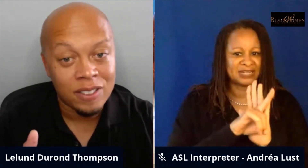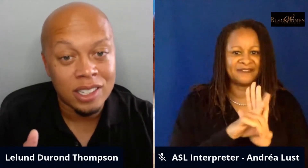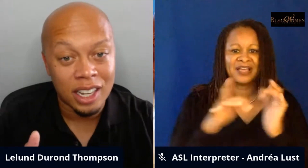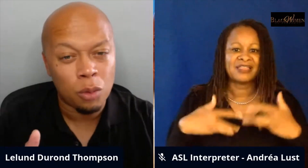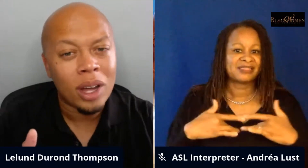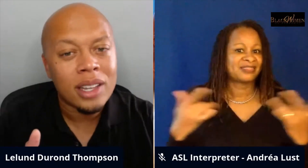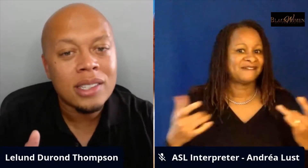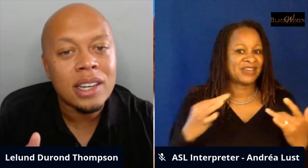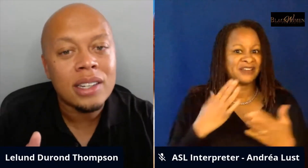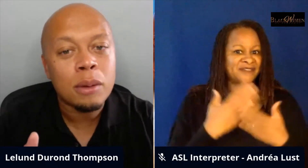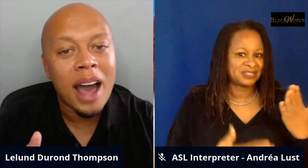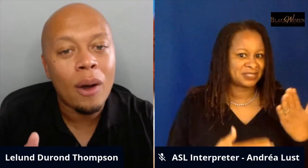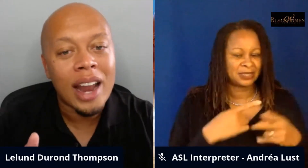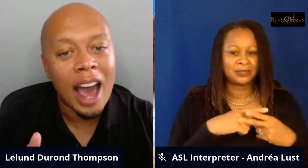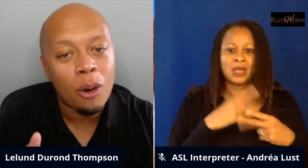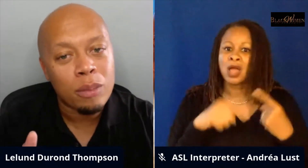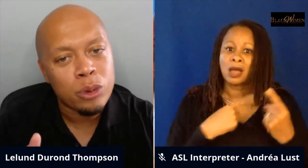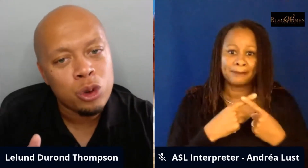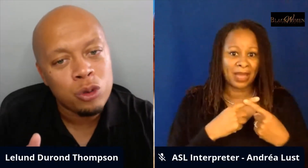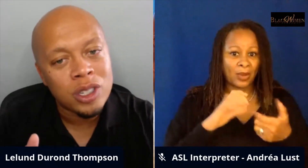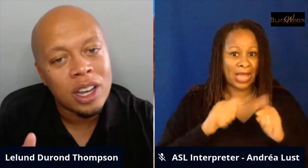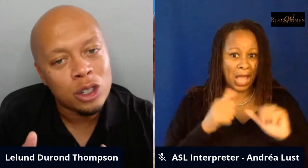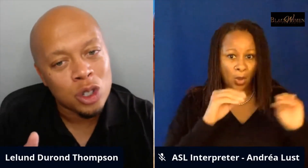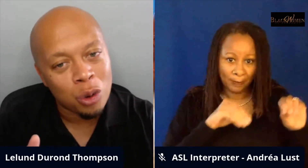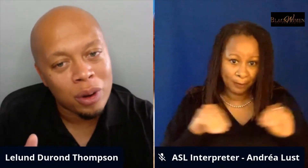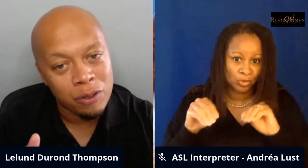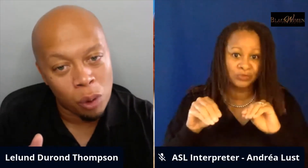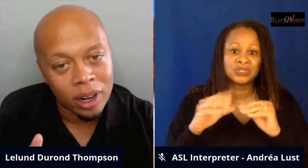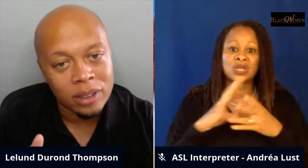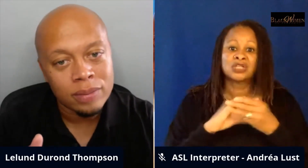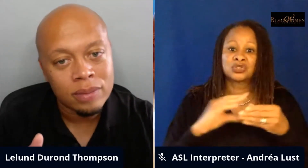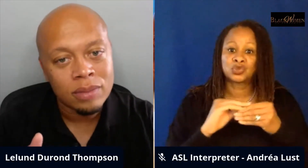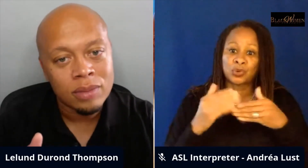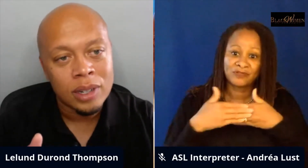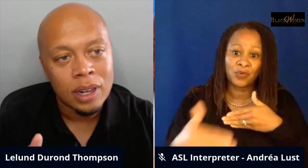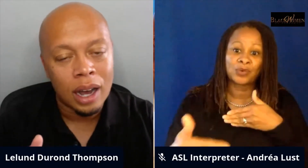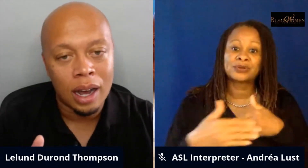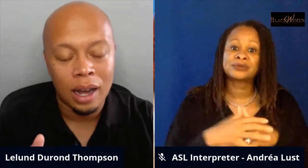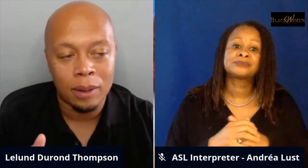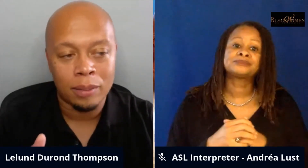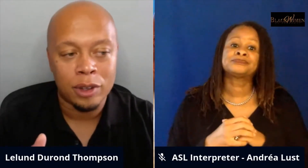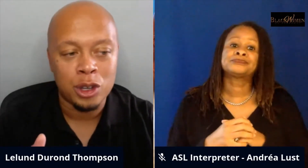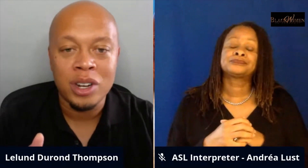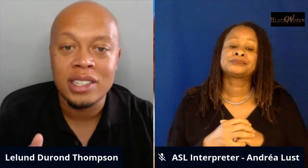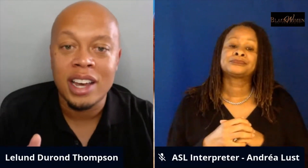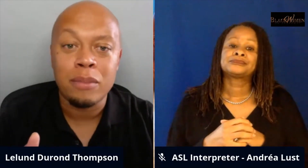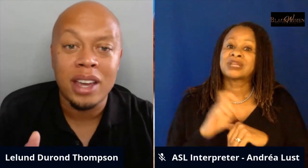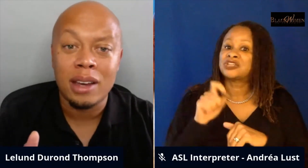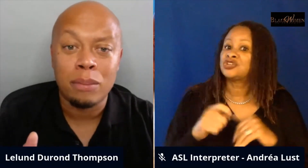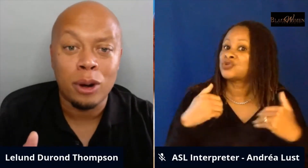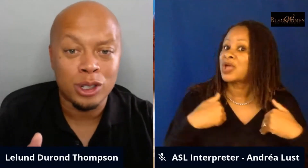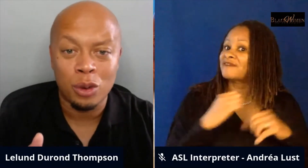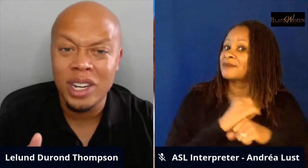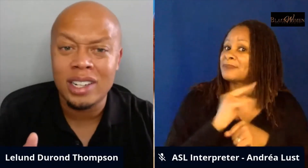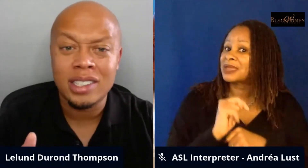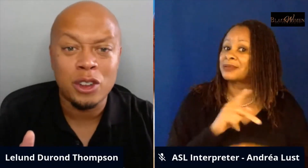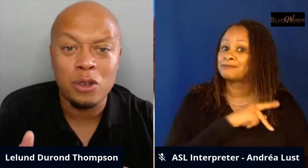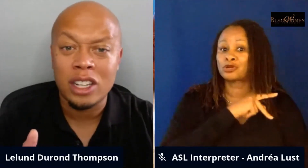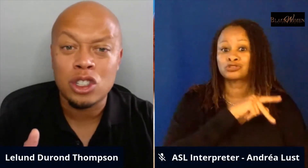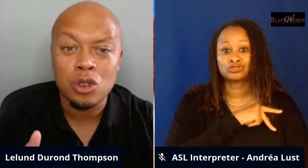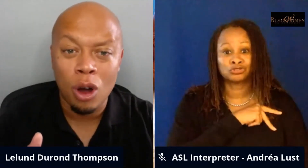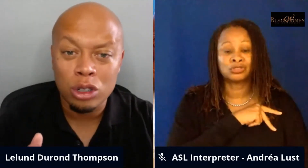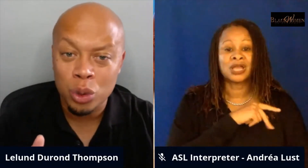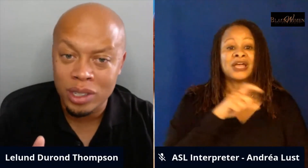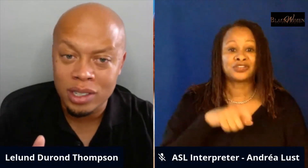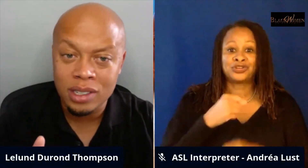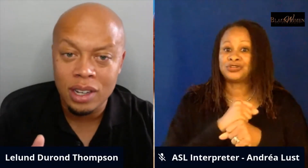event of the scene, what this scene is about and how it moves the story forward. You need to have made it personal. We need to see that you